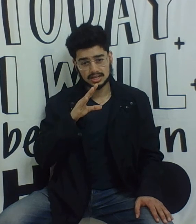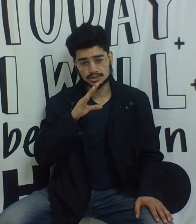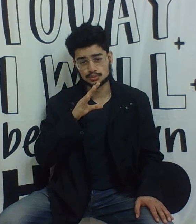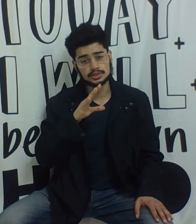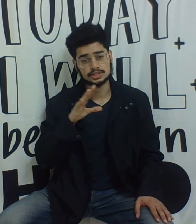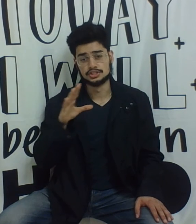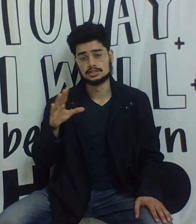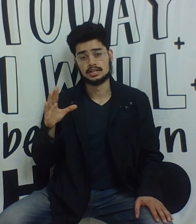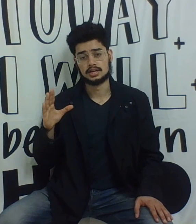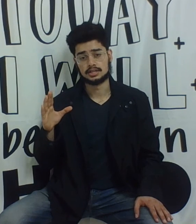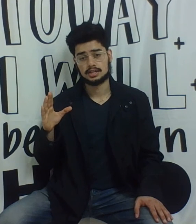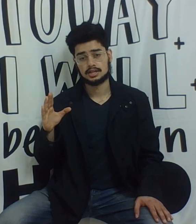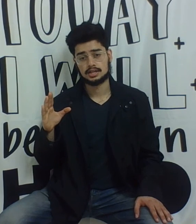is really just like